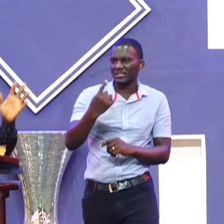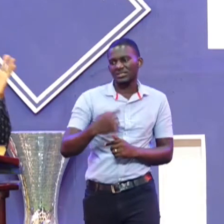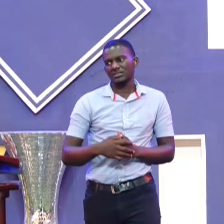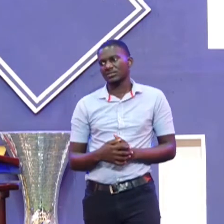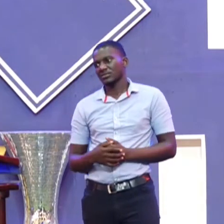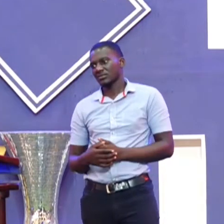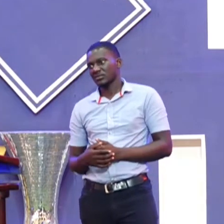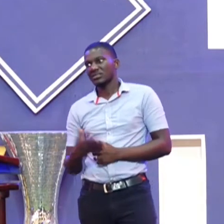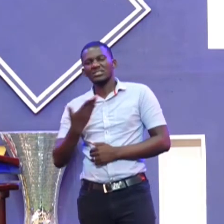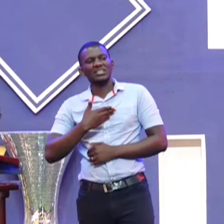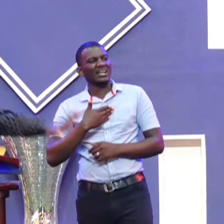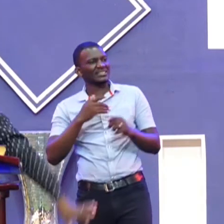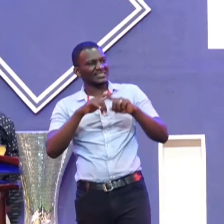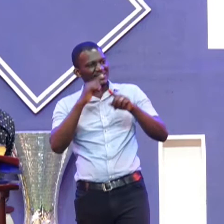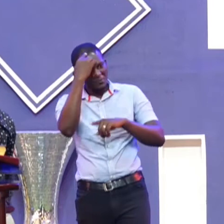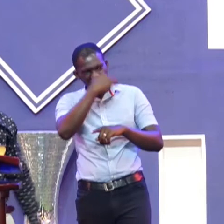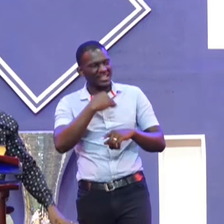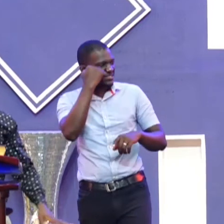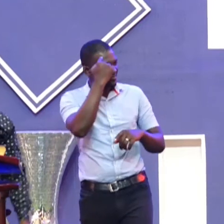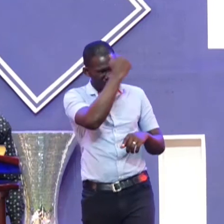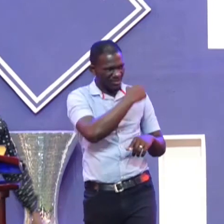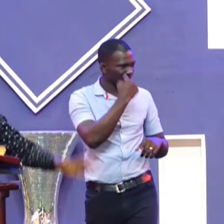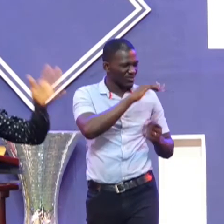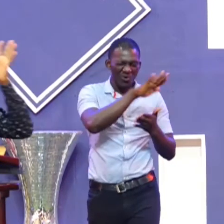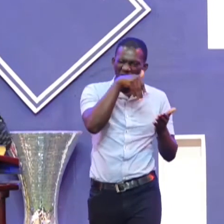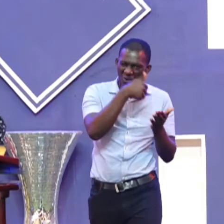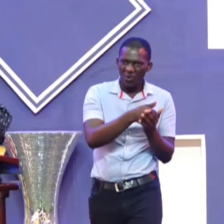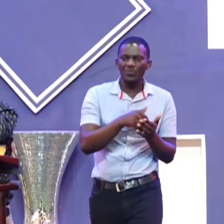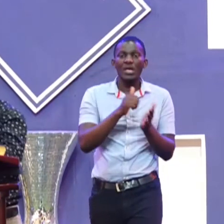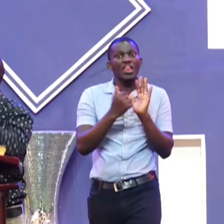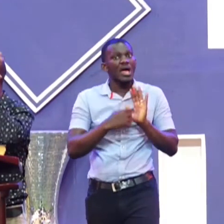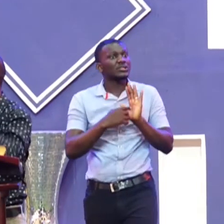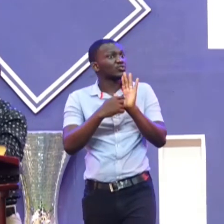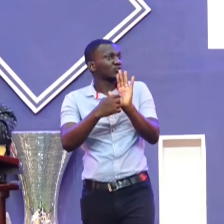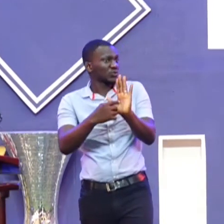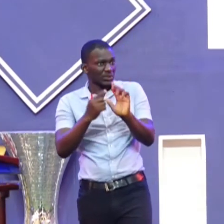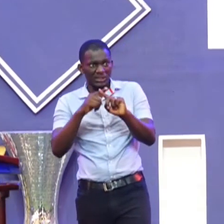God speaks. That He has all faces.